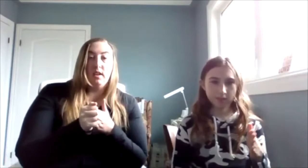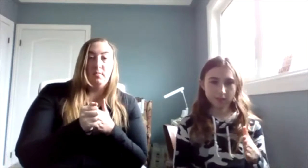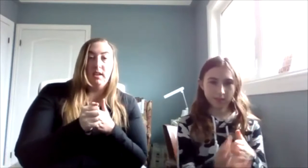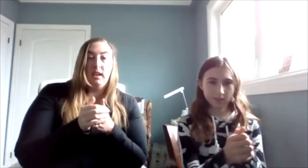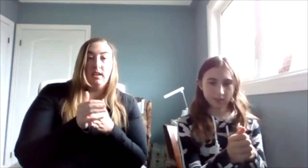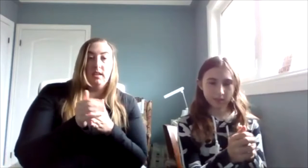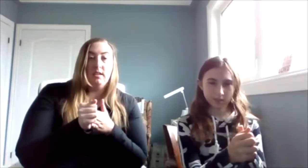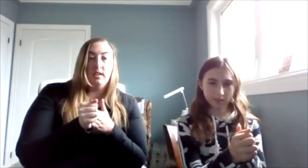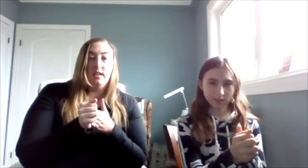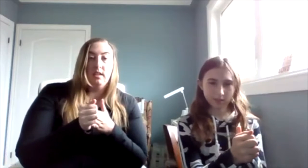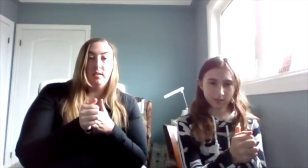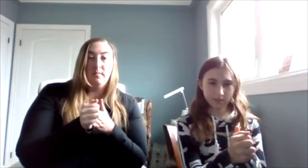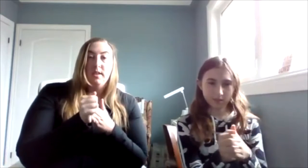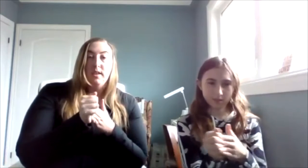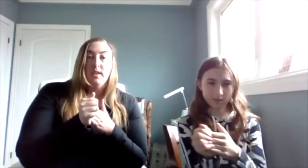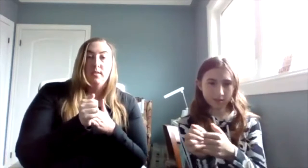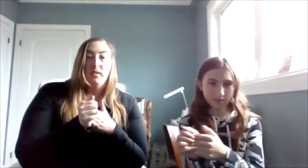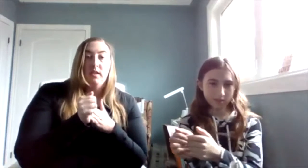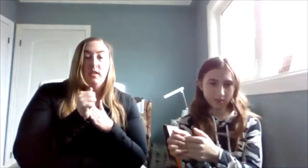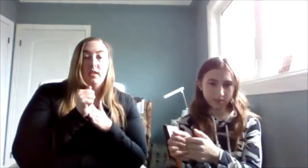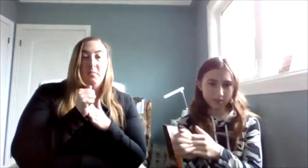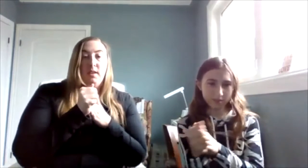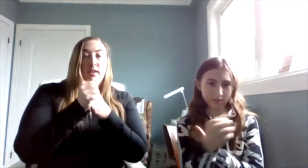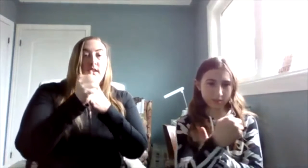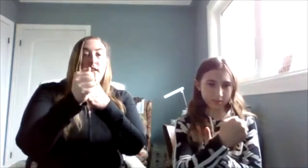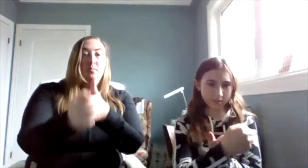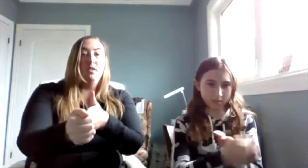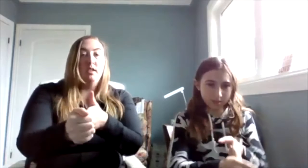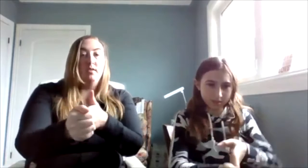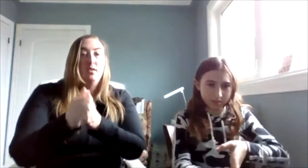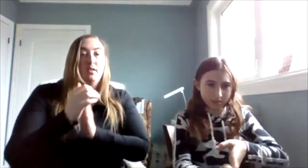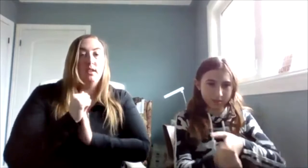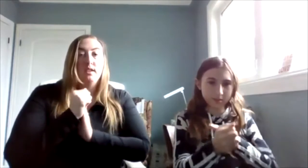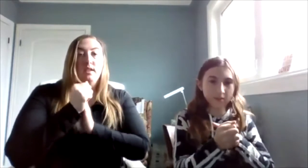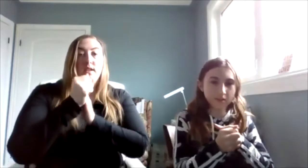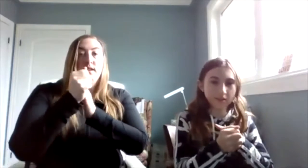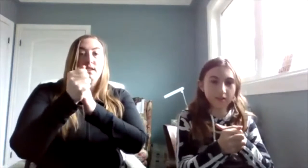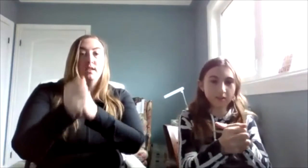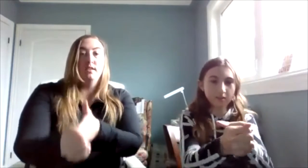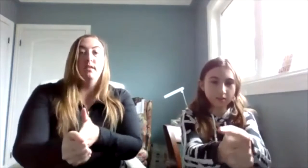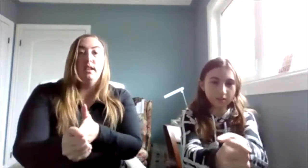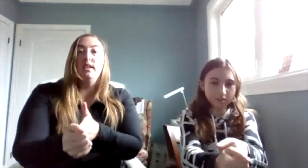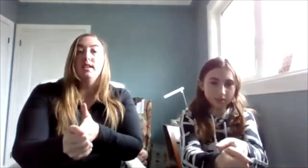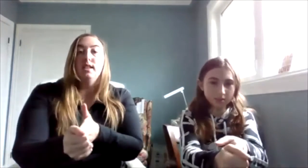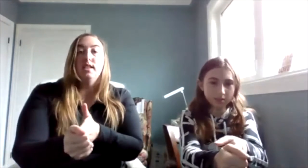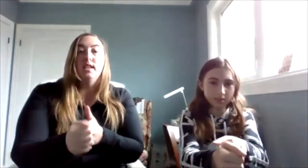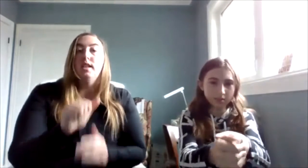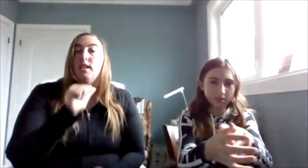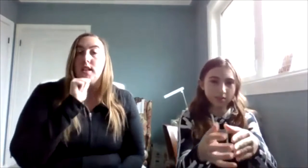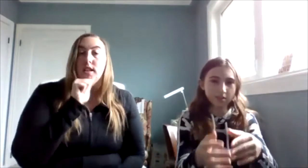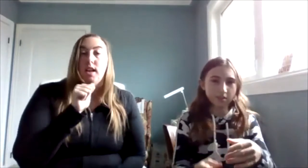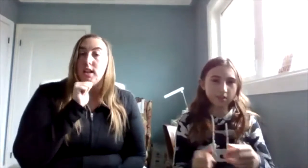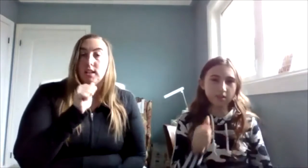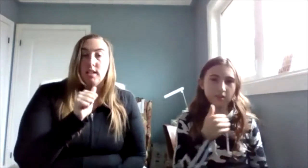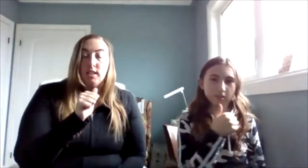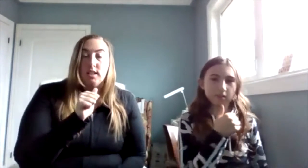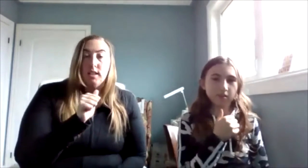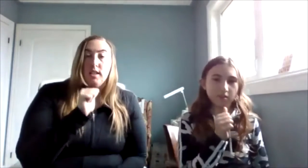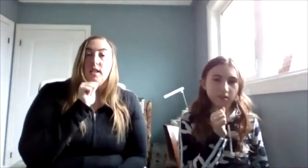non-dominant hand just at the tip with your dominant hand and then pulling it forward. So lead us, not. So